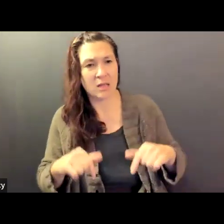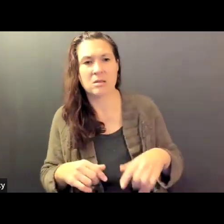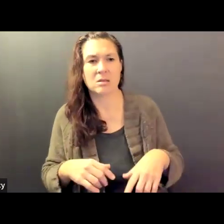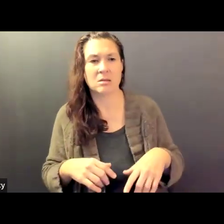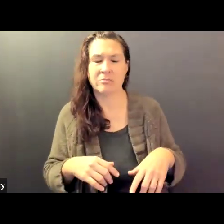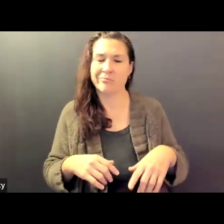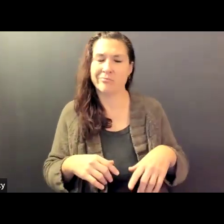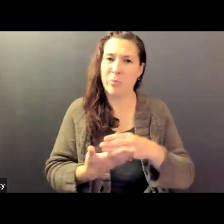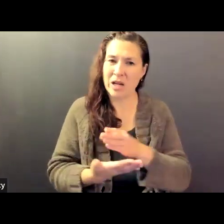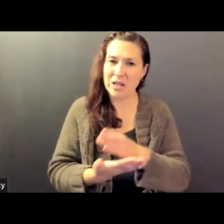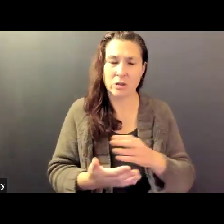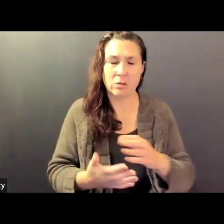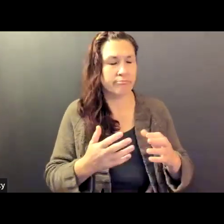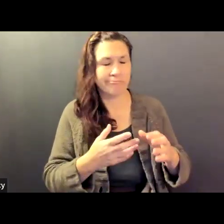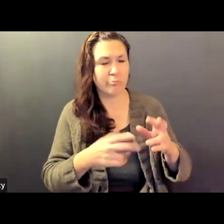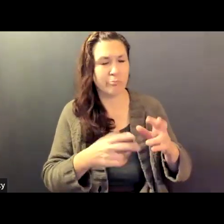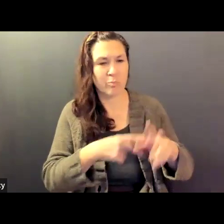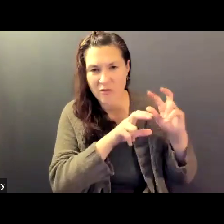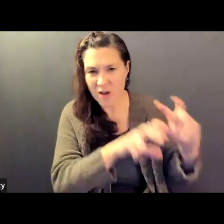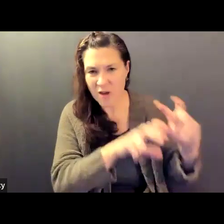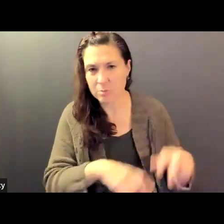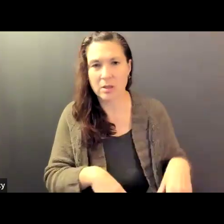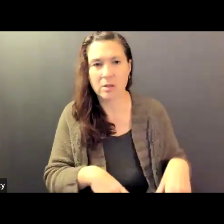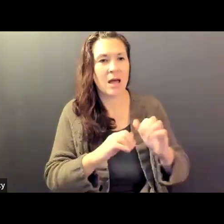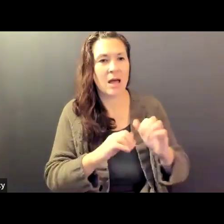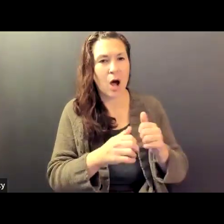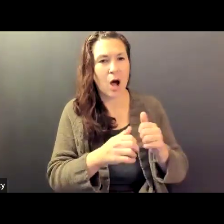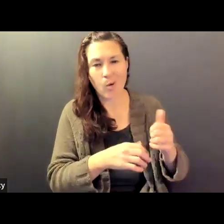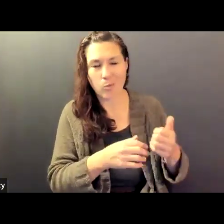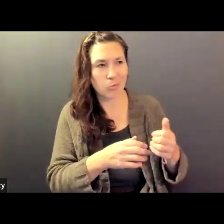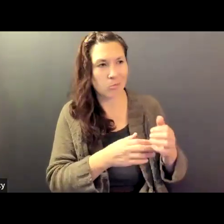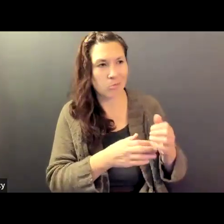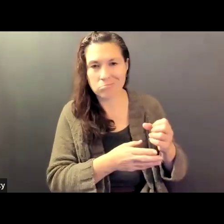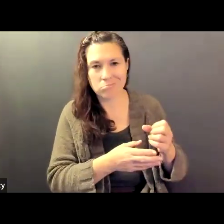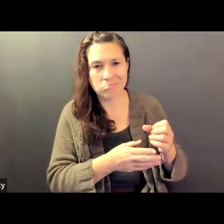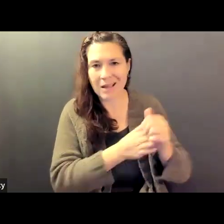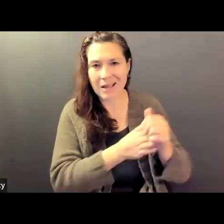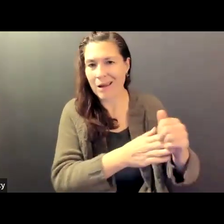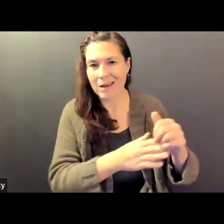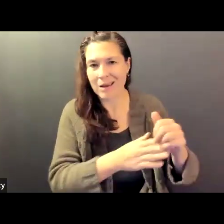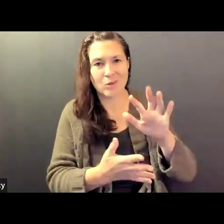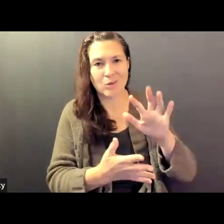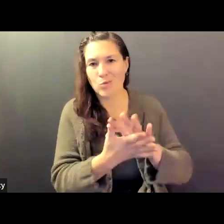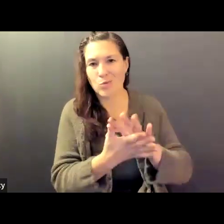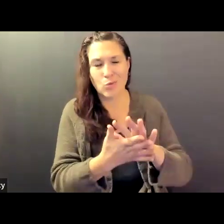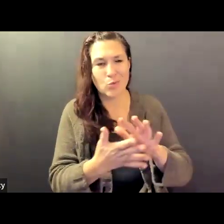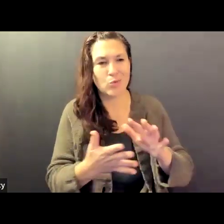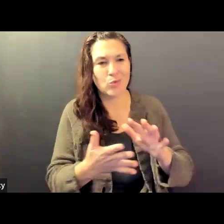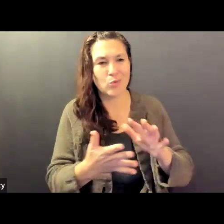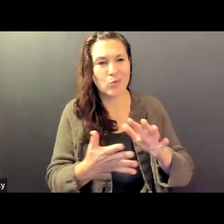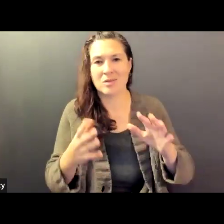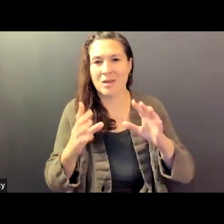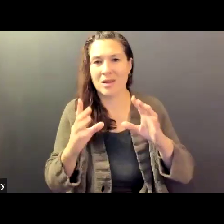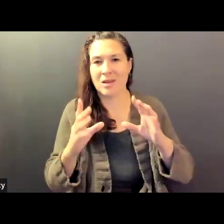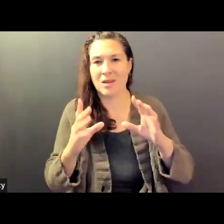departments for most schools in most circumstances. What that means, of course, right, is it's not going to work for everyone, because it's impossible